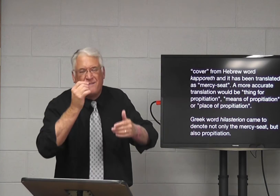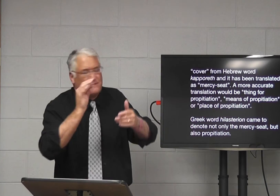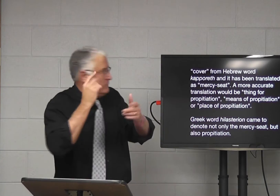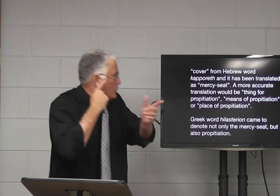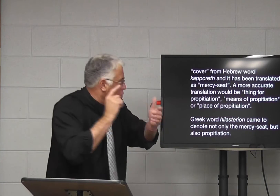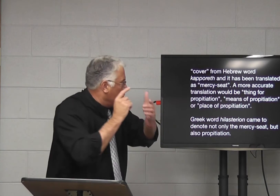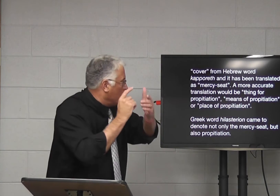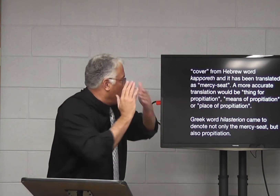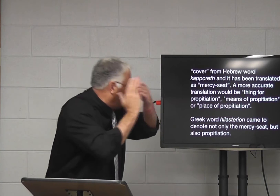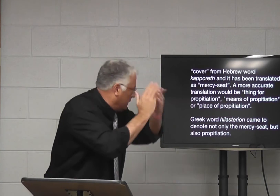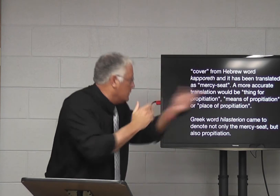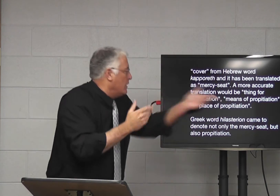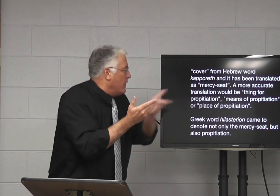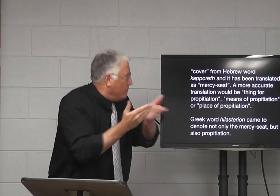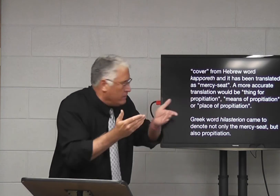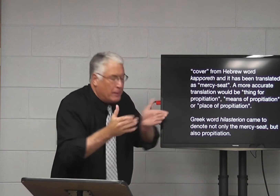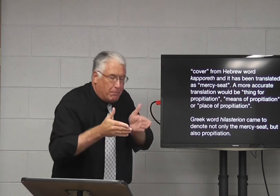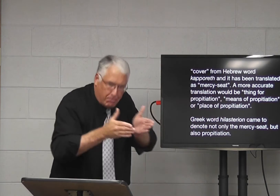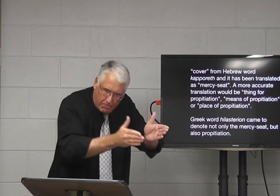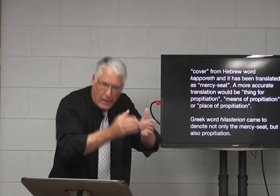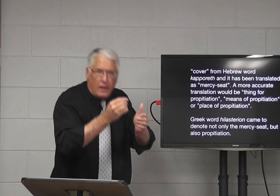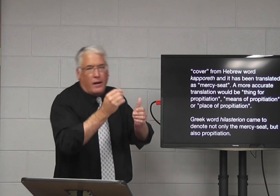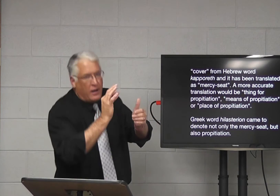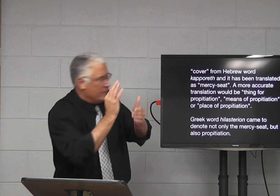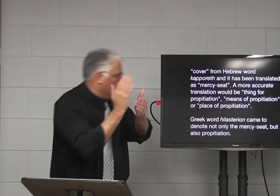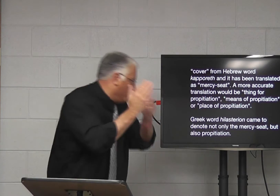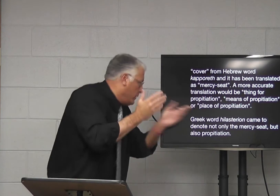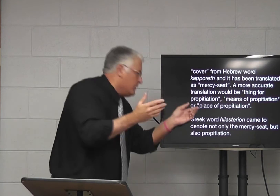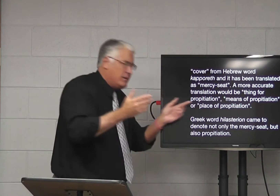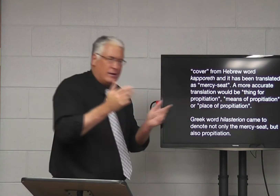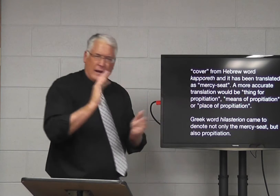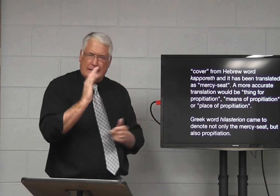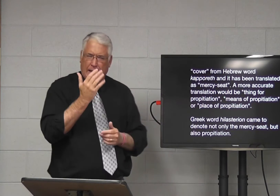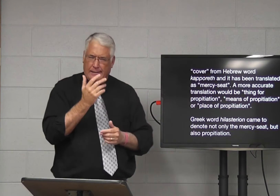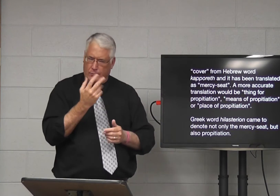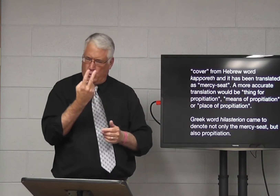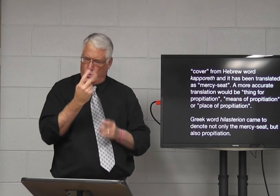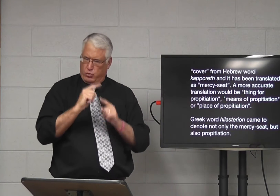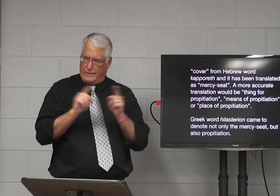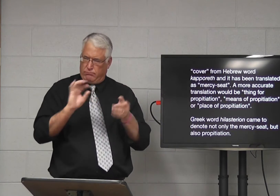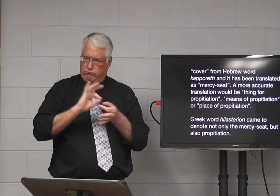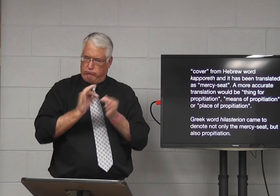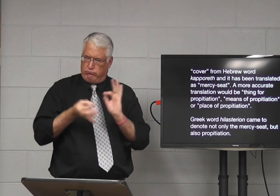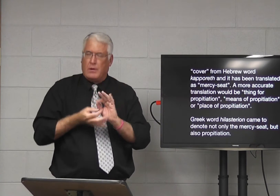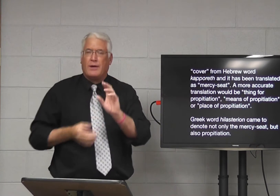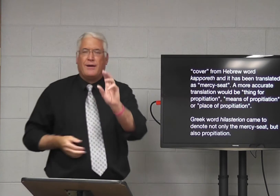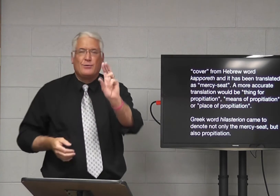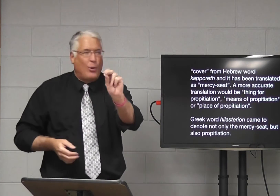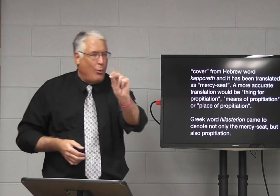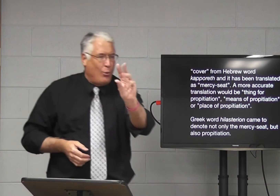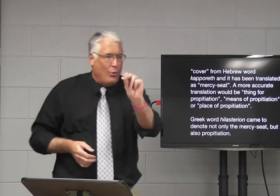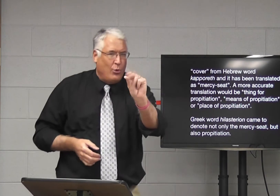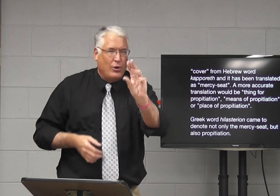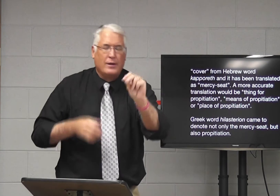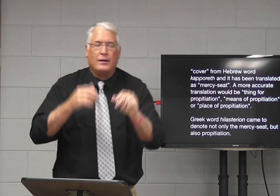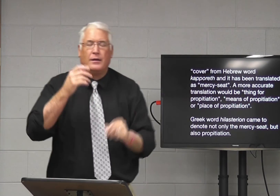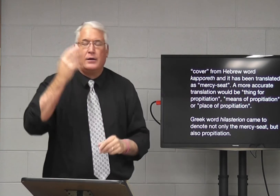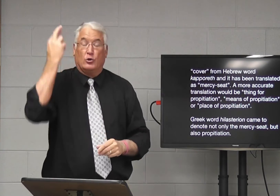Things for the appeasement. Means of appeasement, a place of appeasement. Is it two different translations?